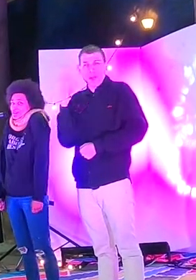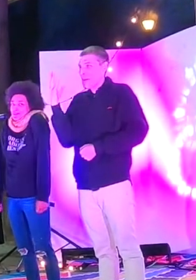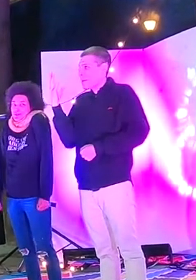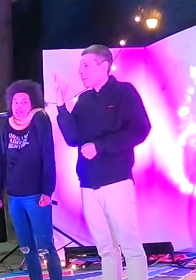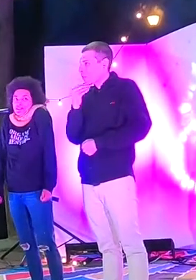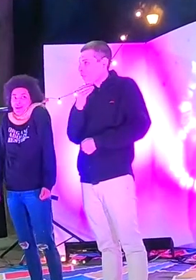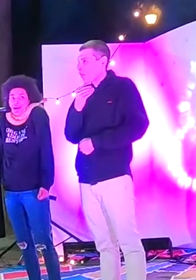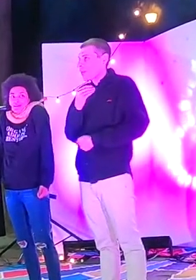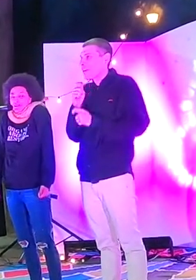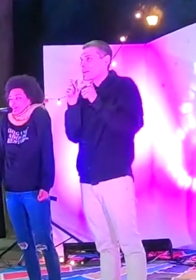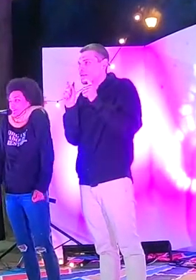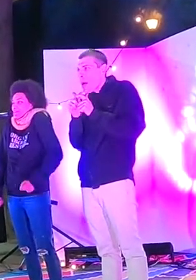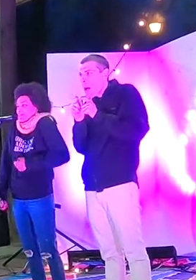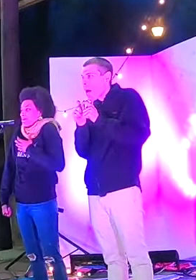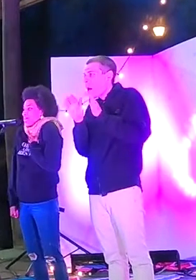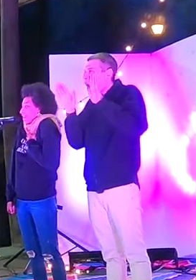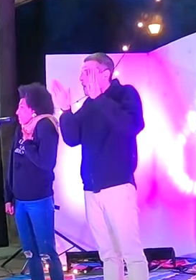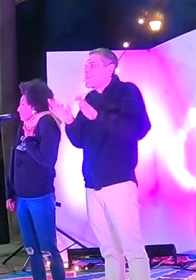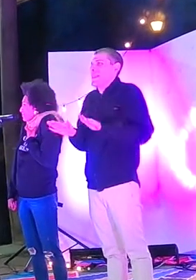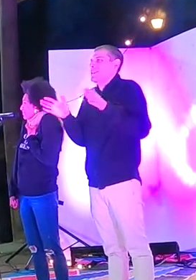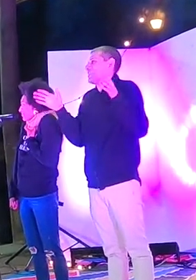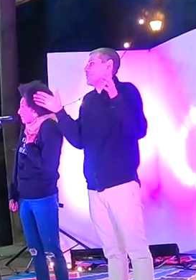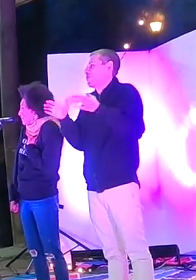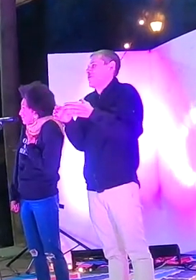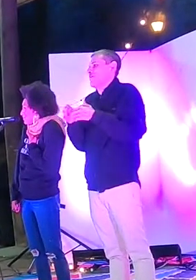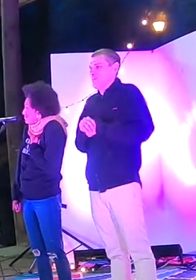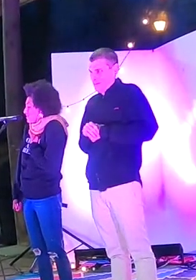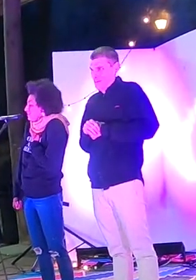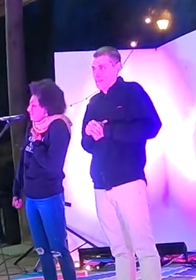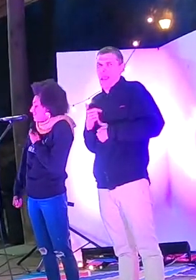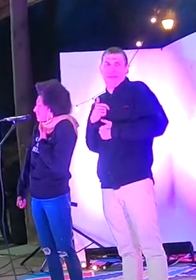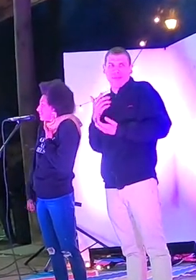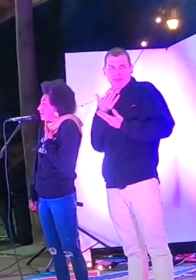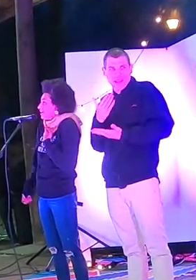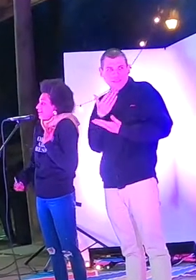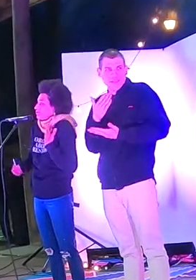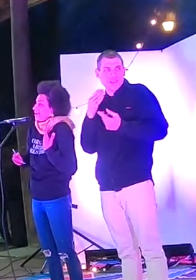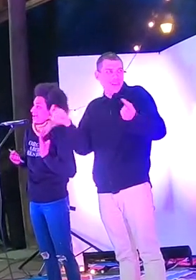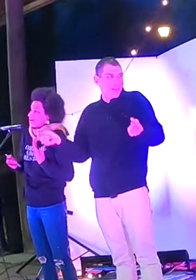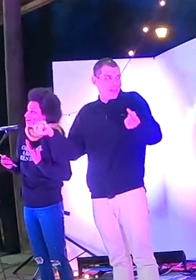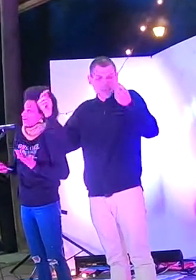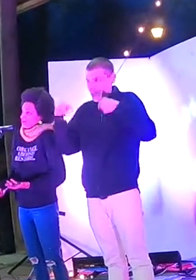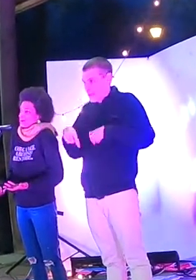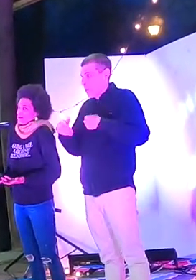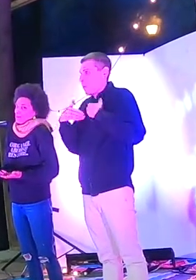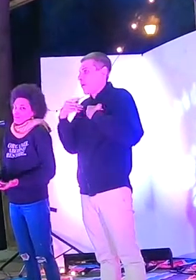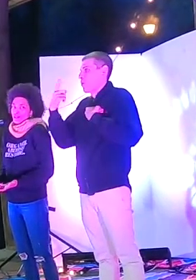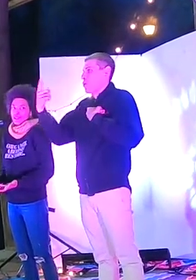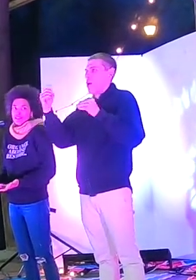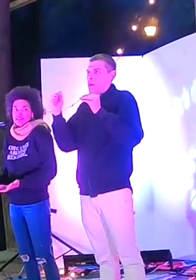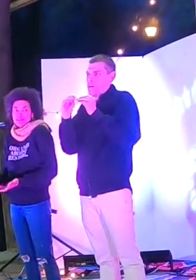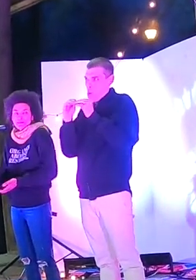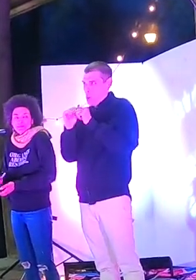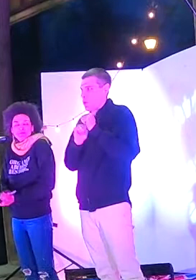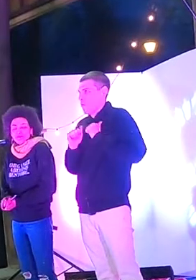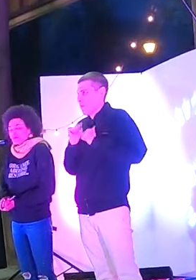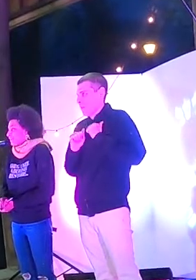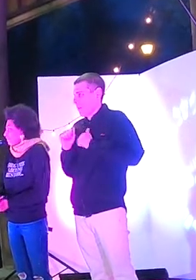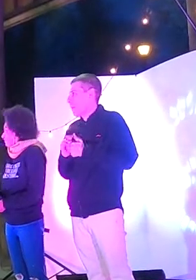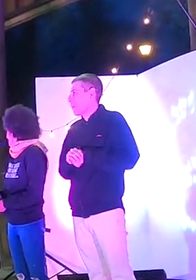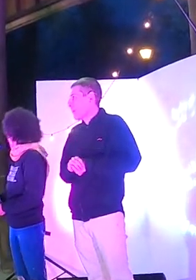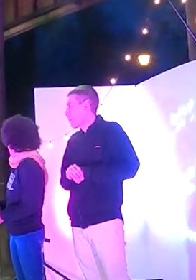tiny little sweet crowd, and I'm so thankful for all of you being here. We have one more performance.